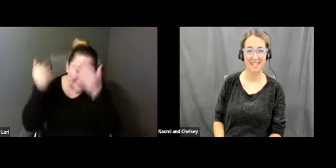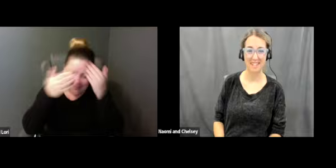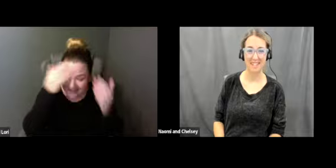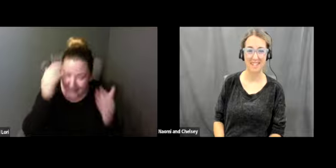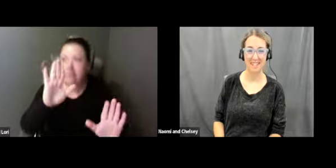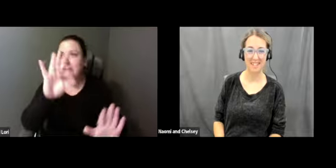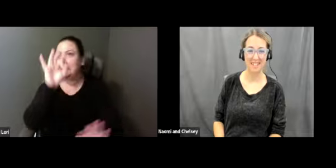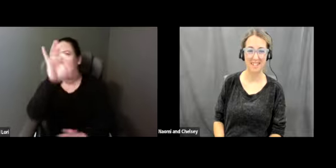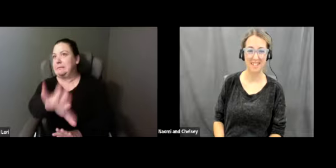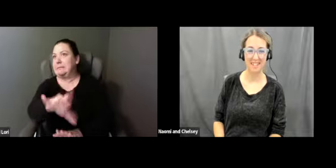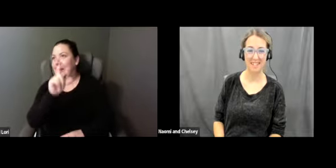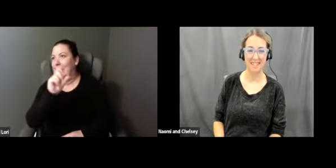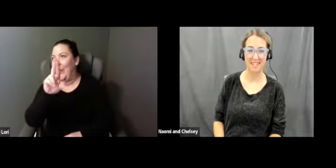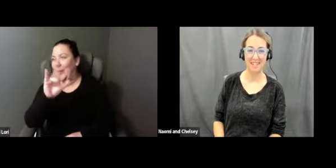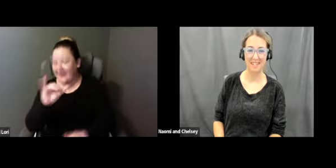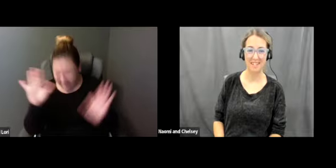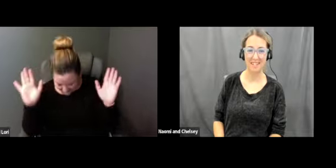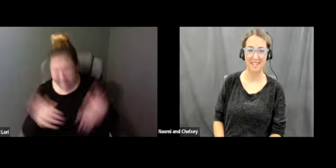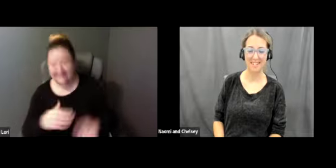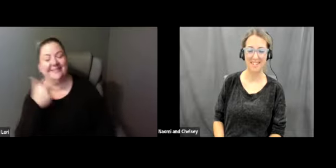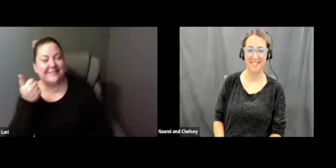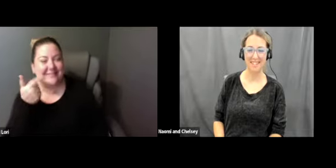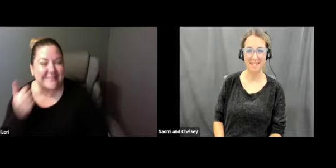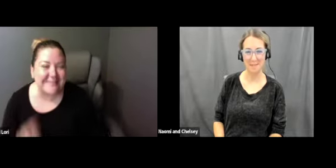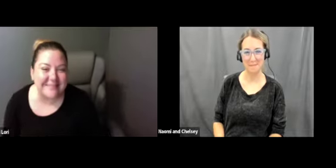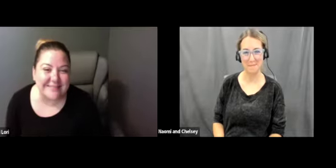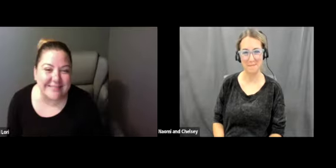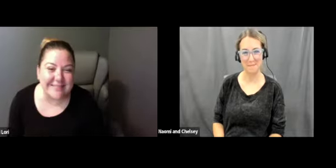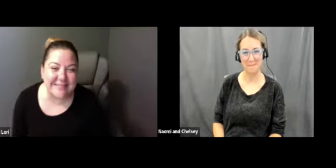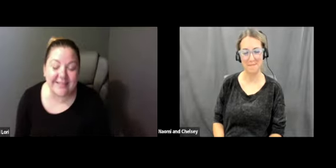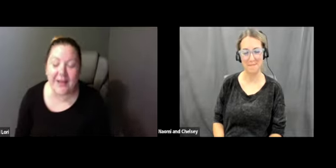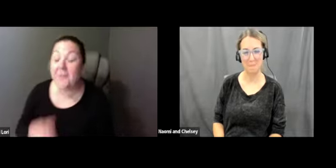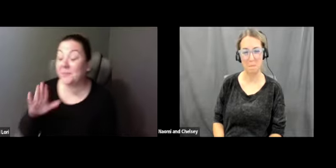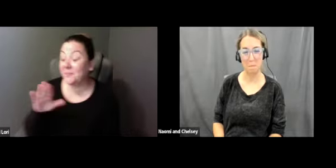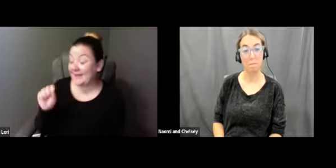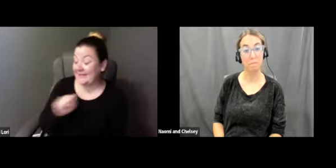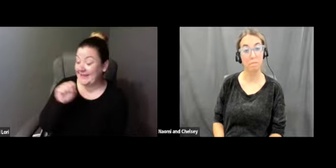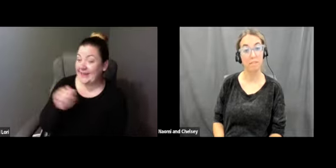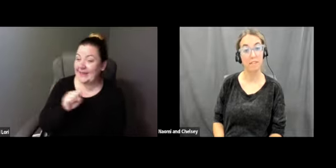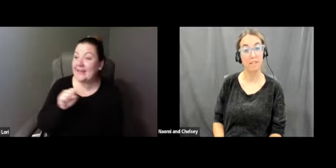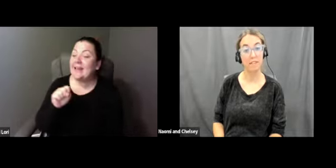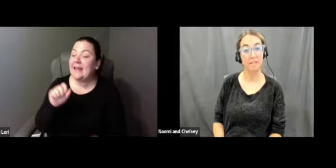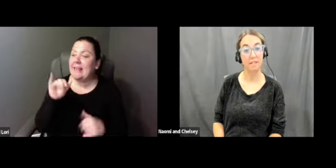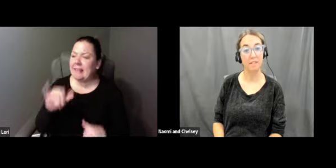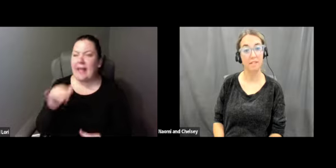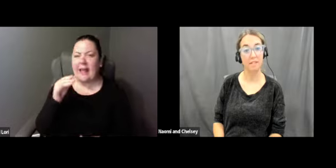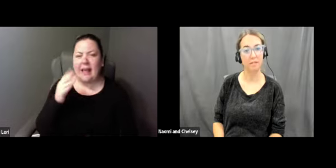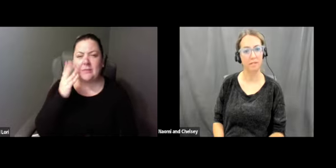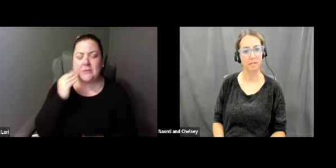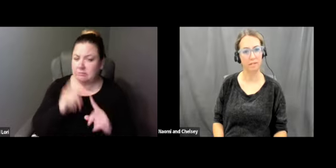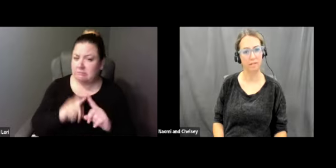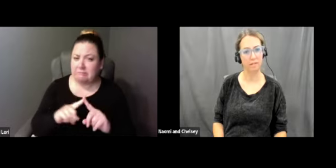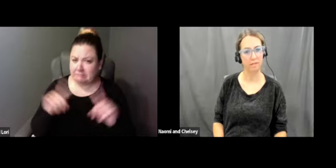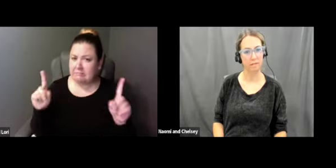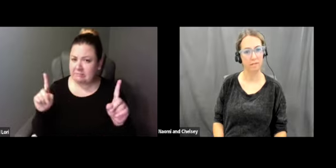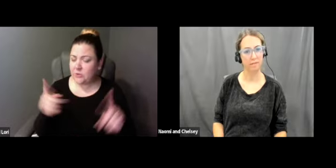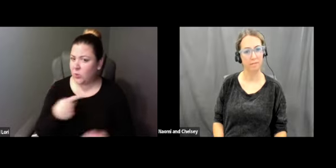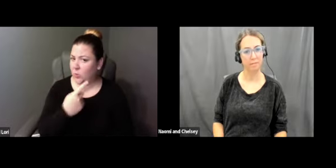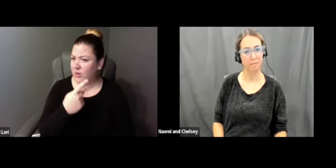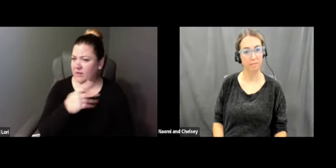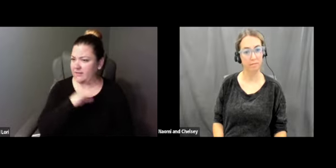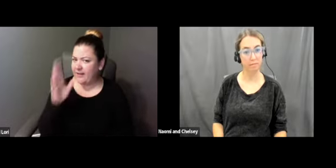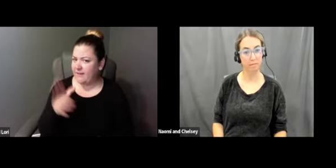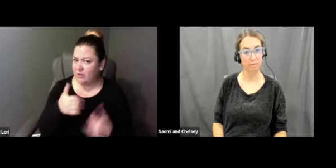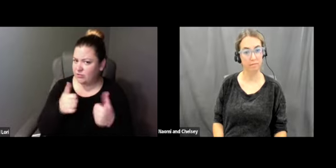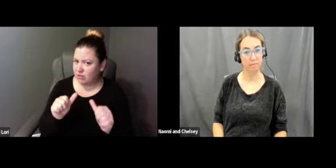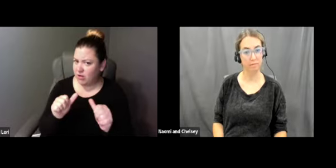way, Lori speaking. Sadie speaking. That was very different. That's something that we haven't done